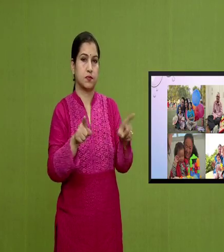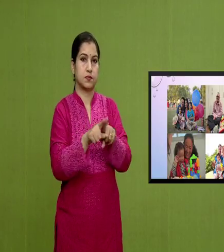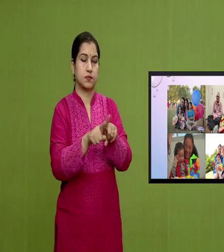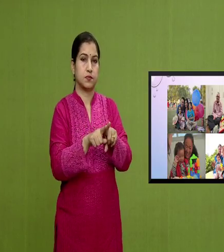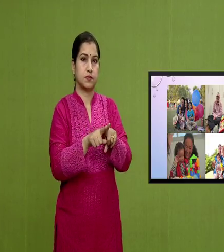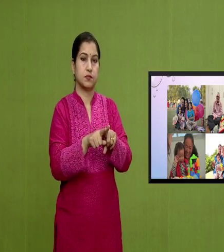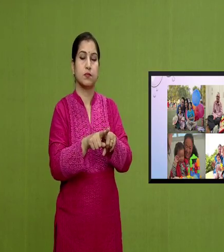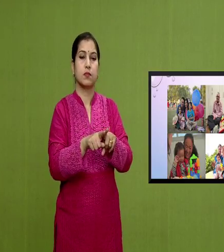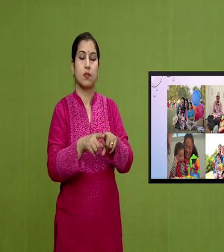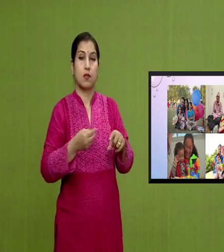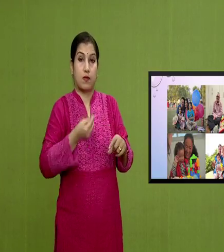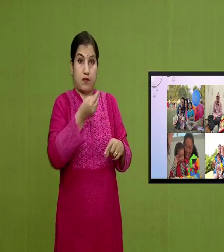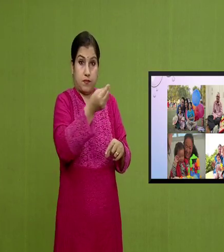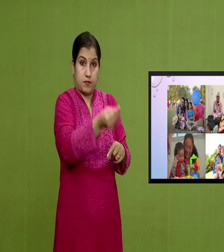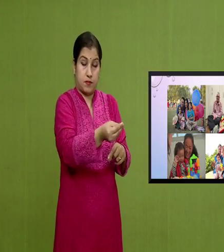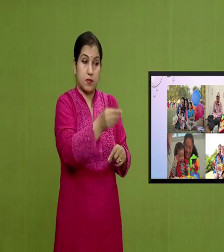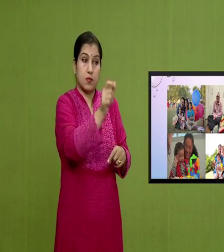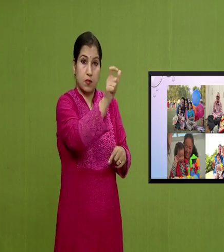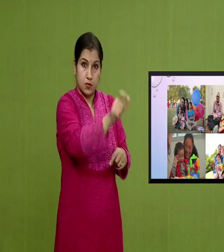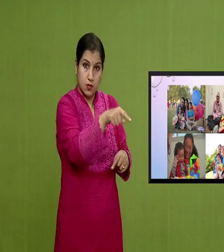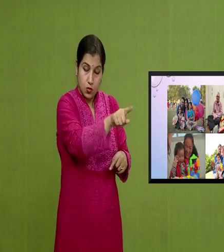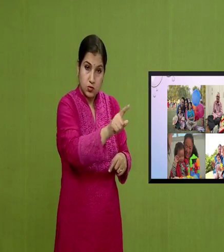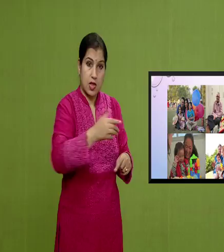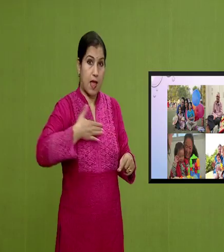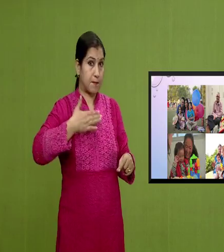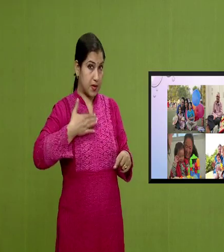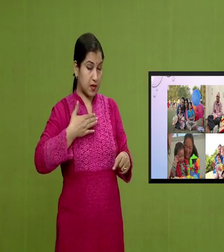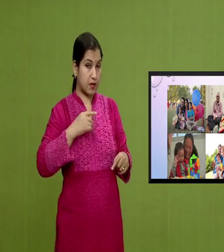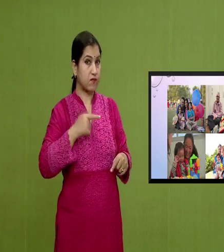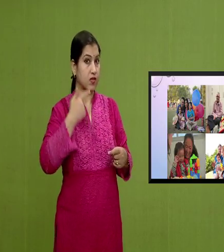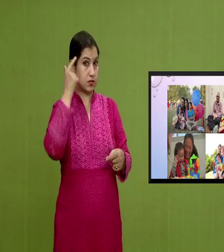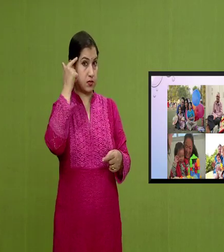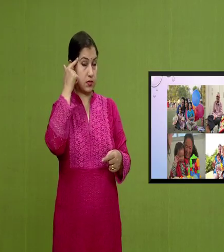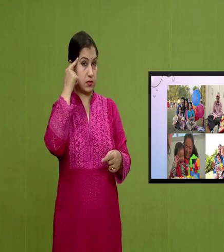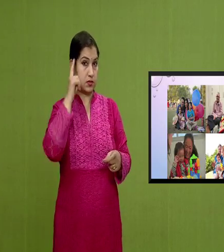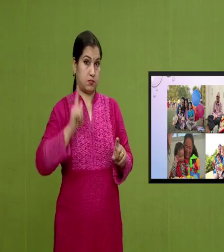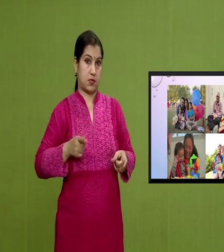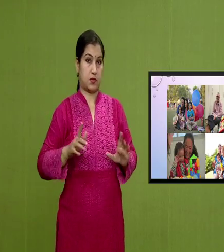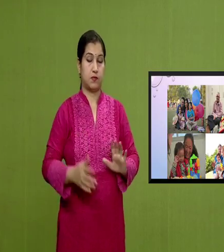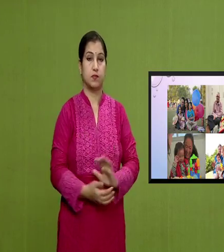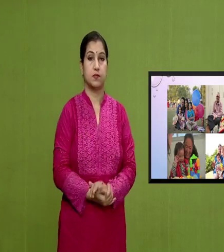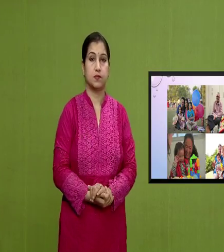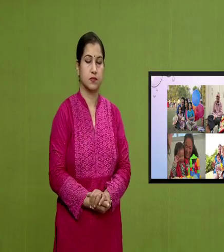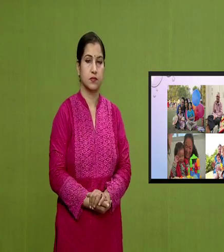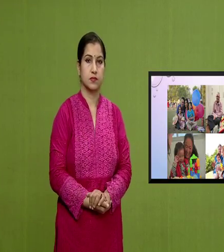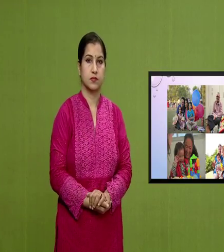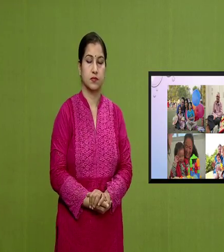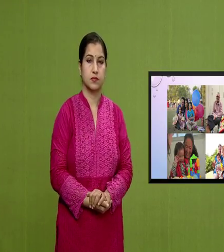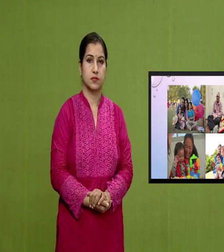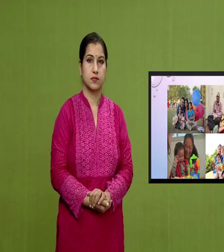and putting his or her happiness before your own. Effective